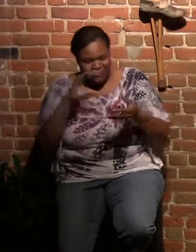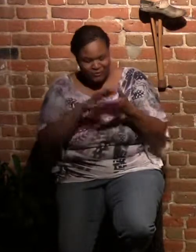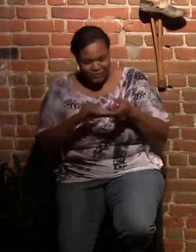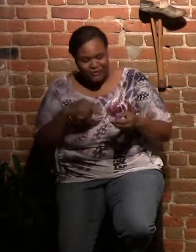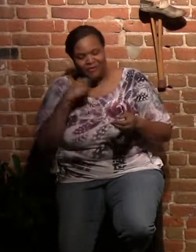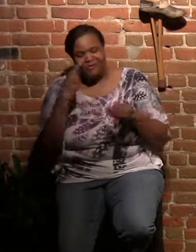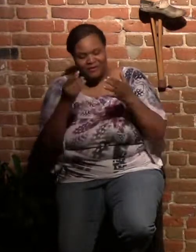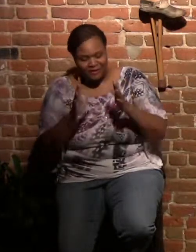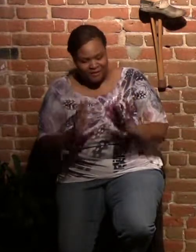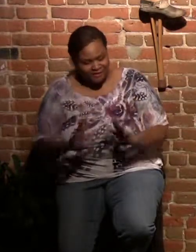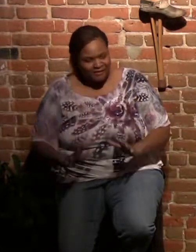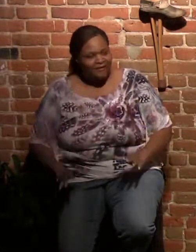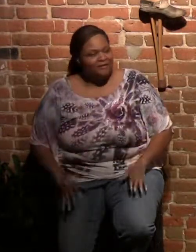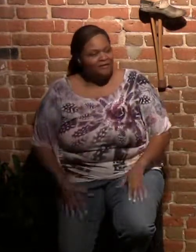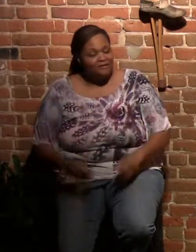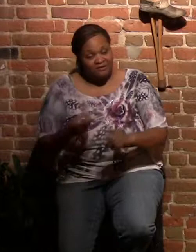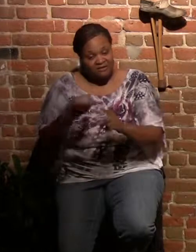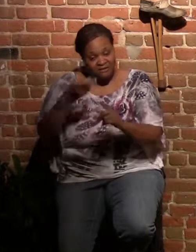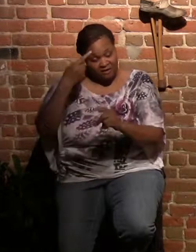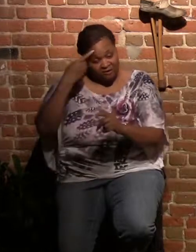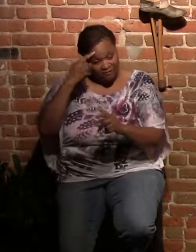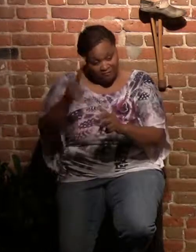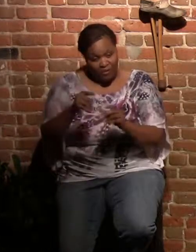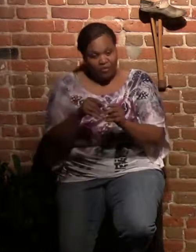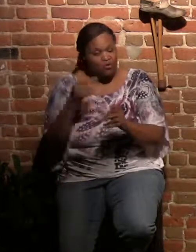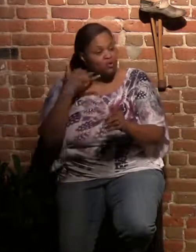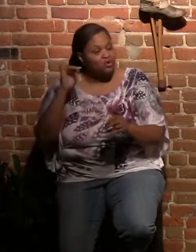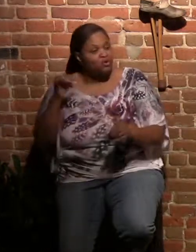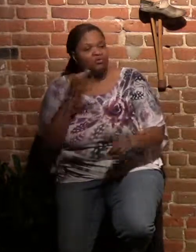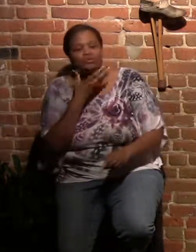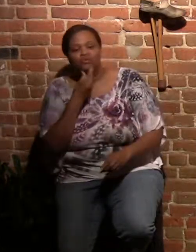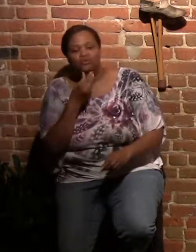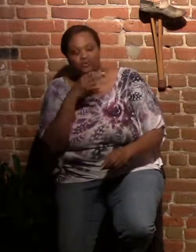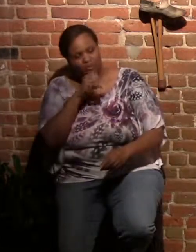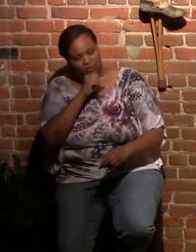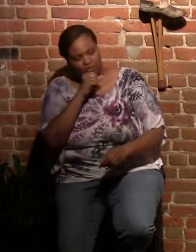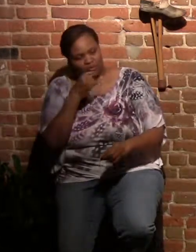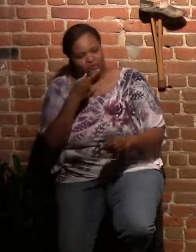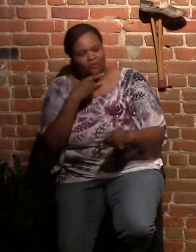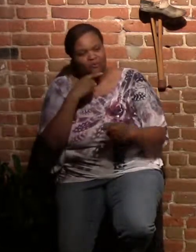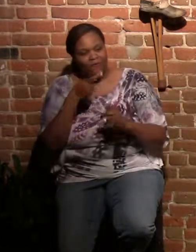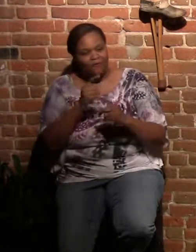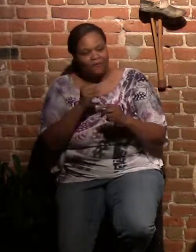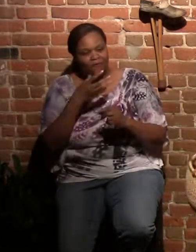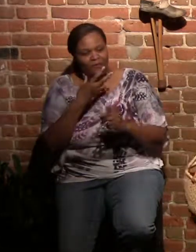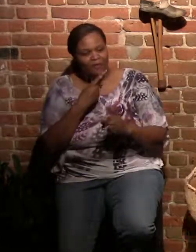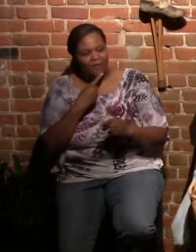of a recognition of the golden juice out of their mouth.